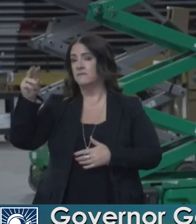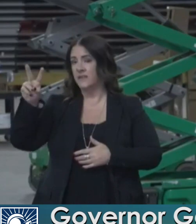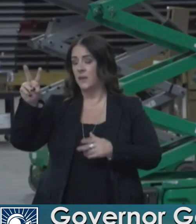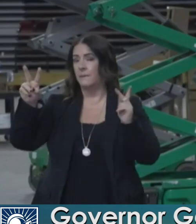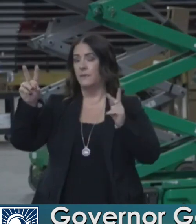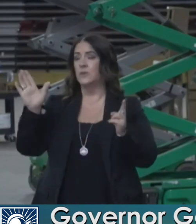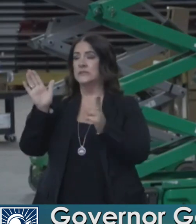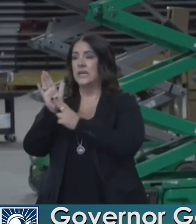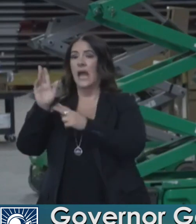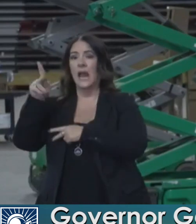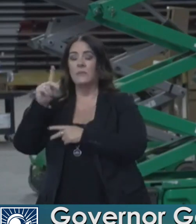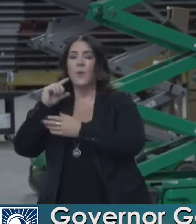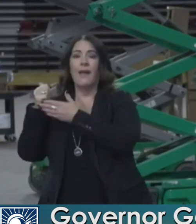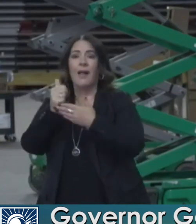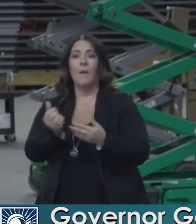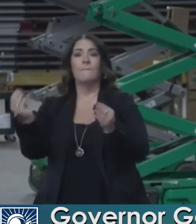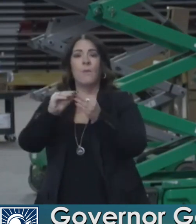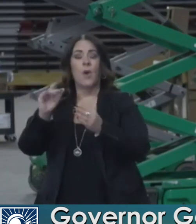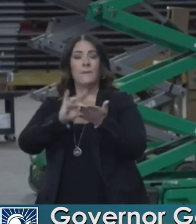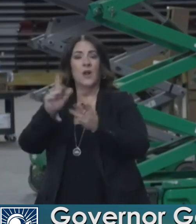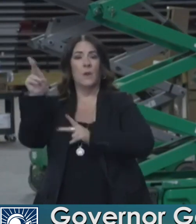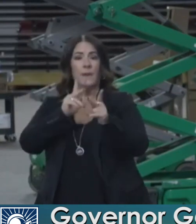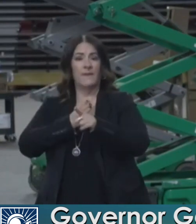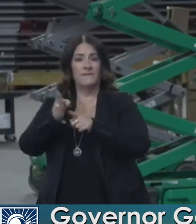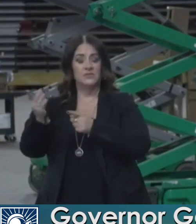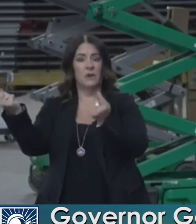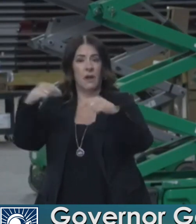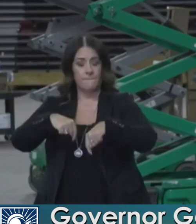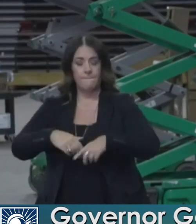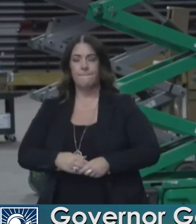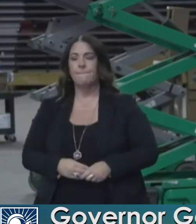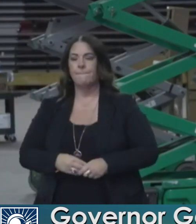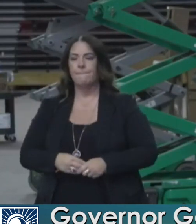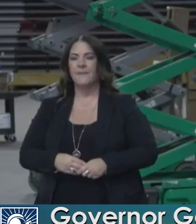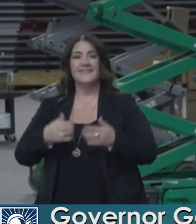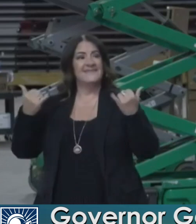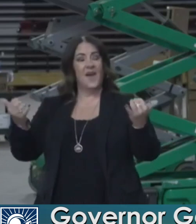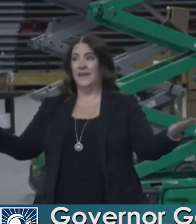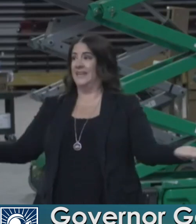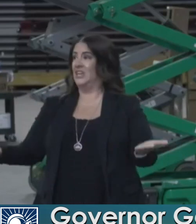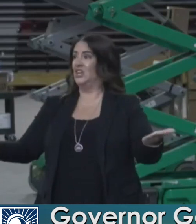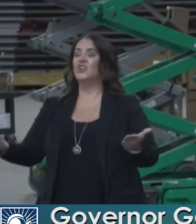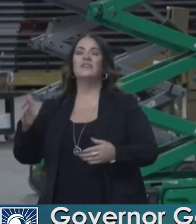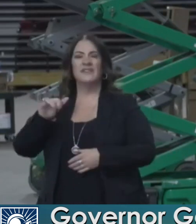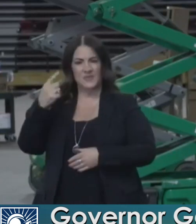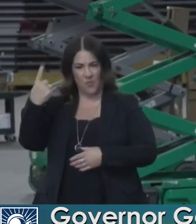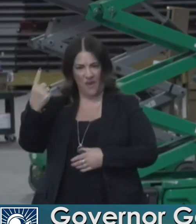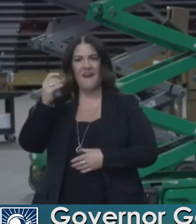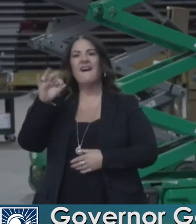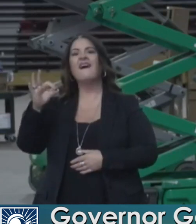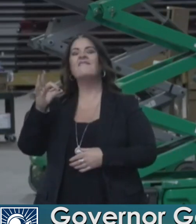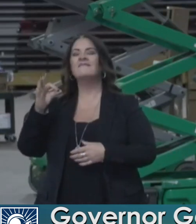last week or so. This is one of the sites of the 20,000 sites